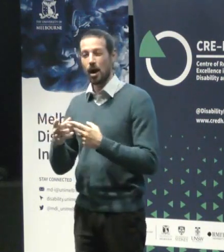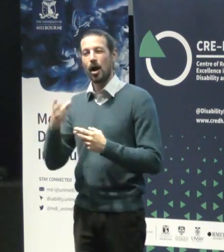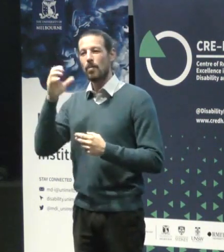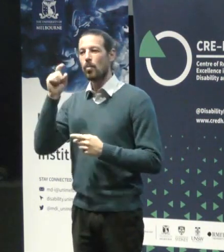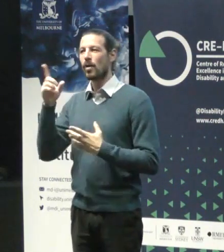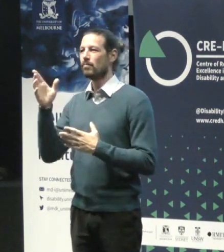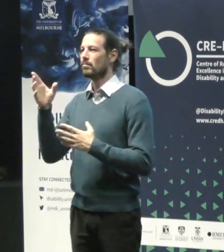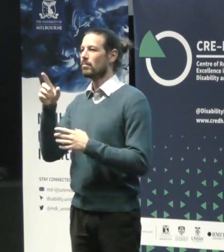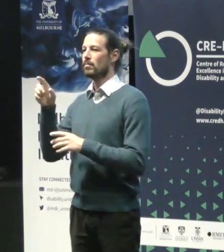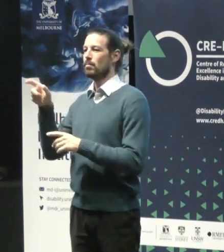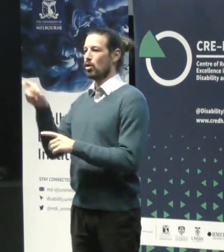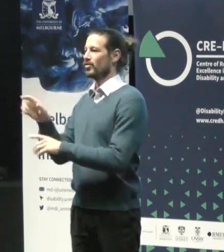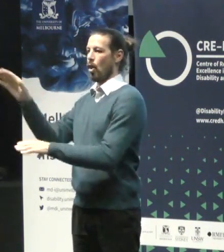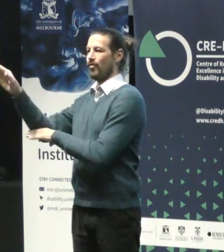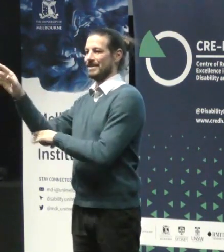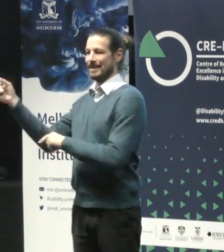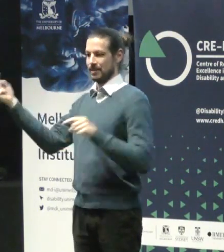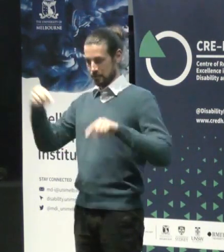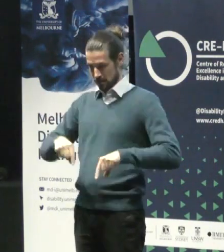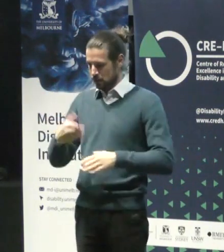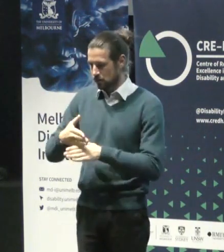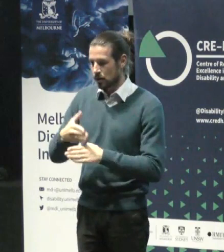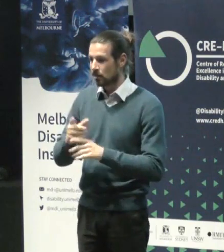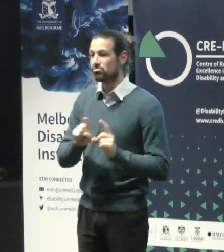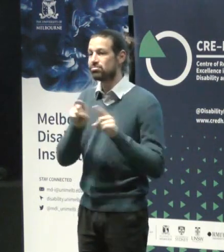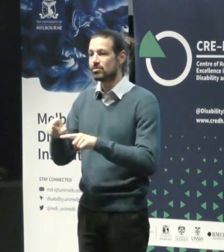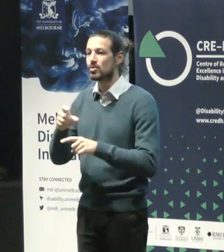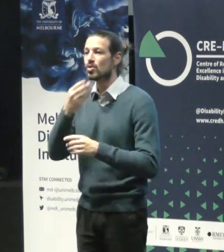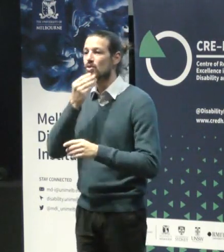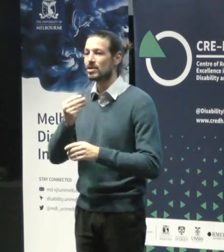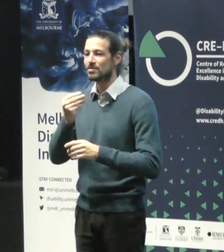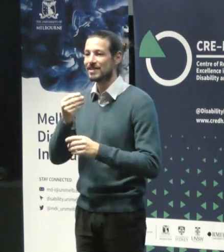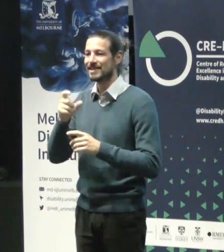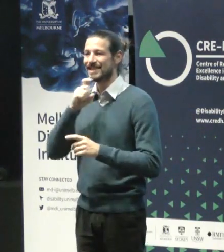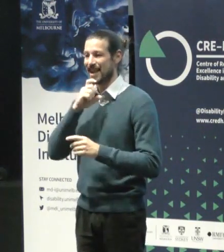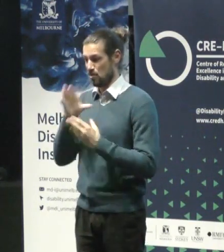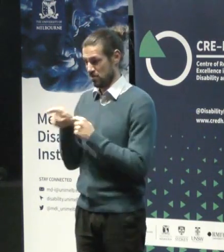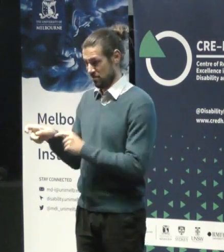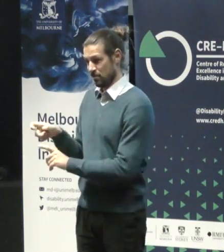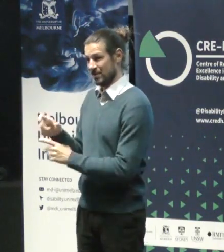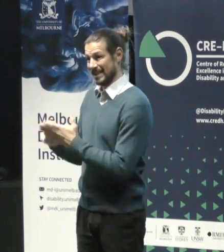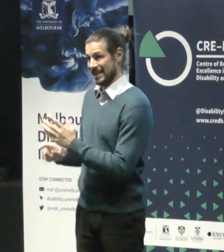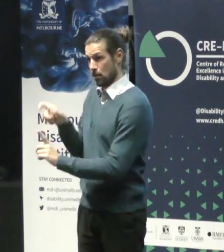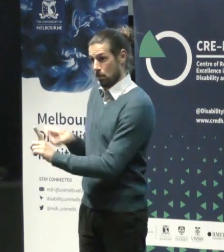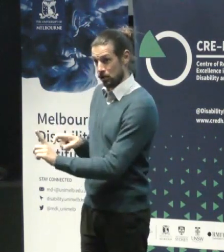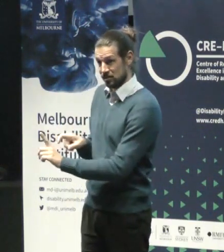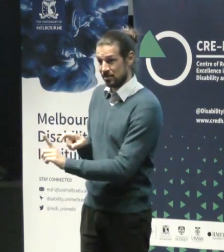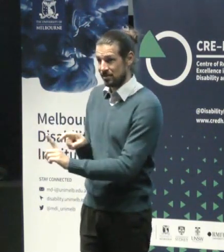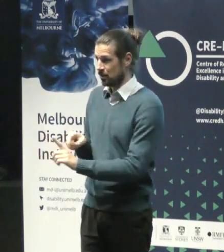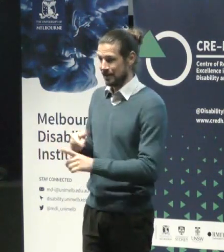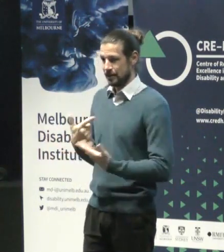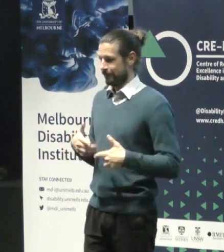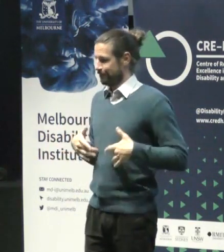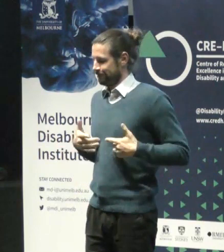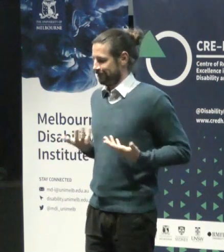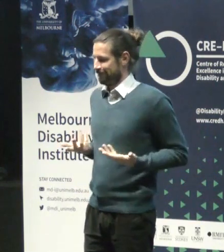Christmas dinner with the person, with the disabled person he was supporting, and his and their mother. And he didn't want to go, but he felt he had